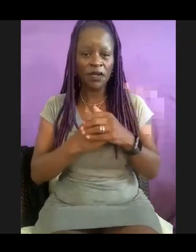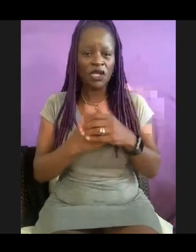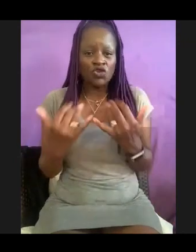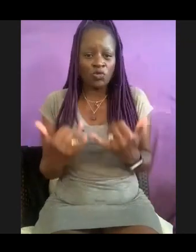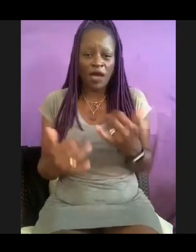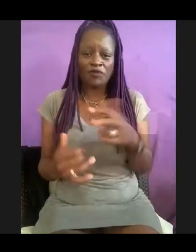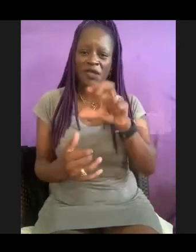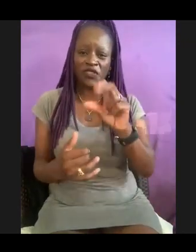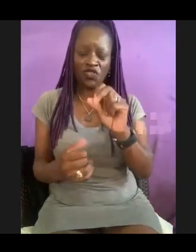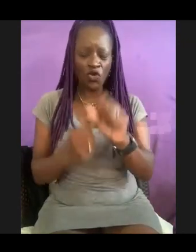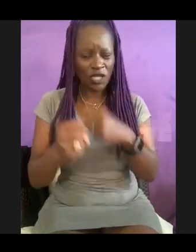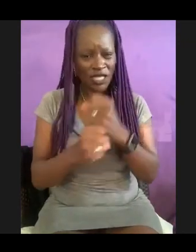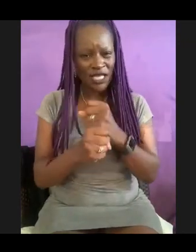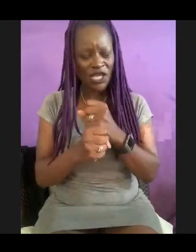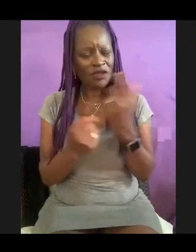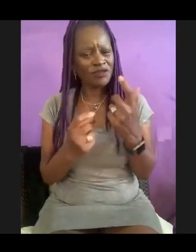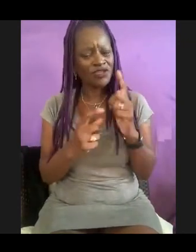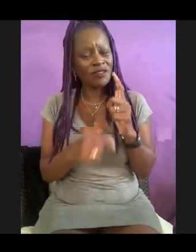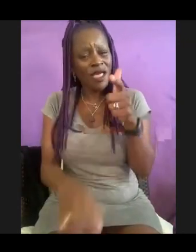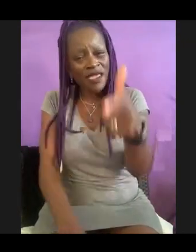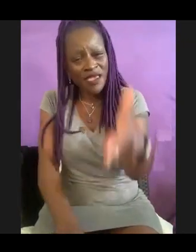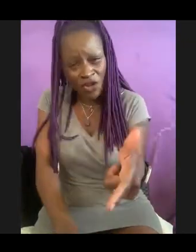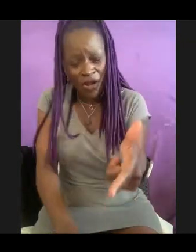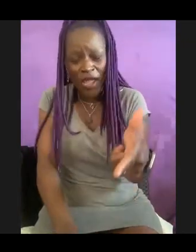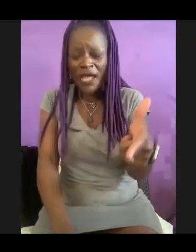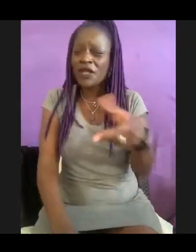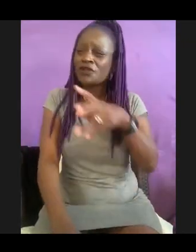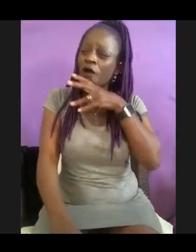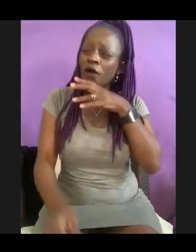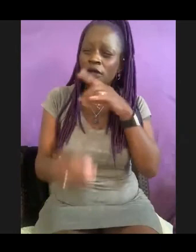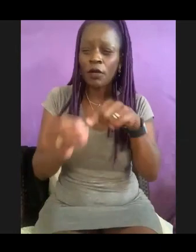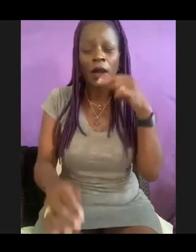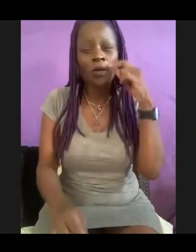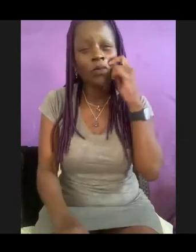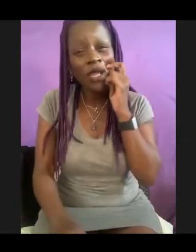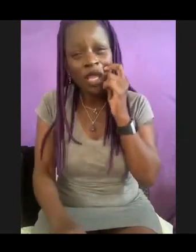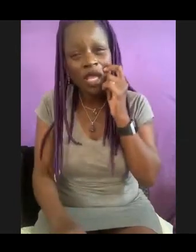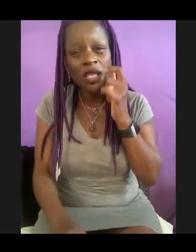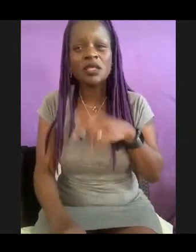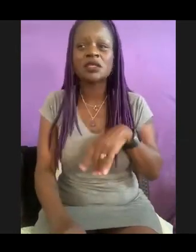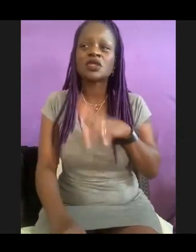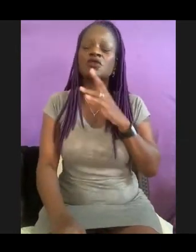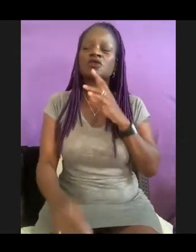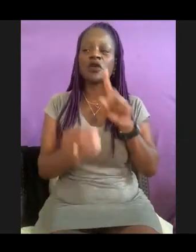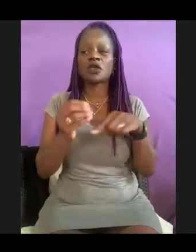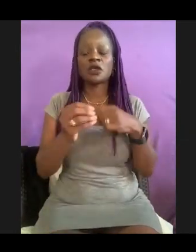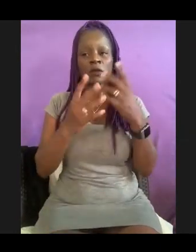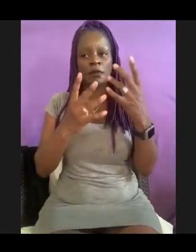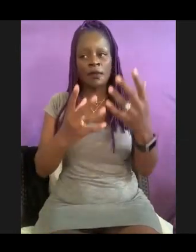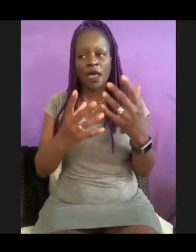are thousands of activists who talk about race and institutional racism in